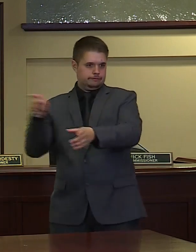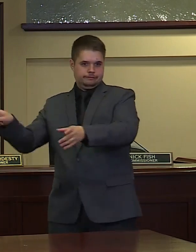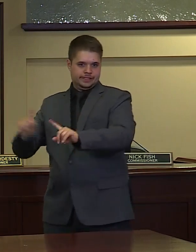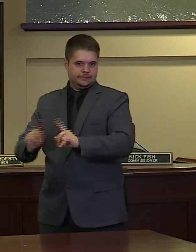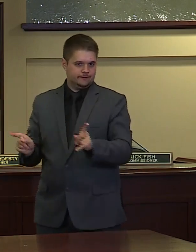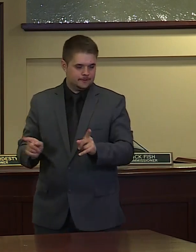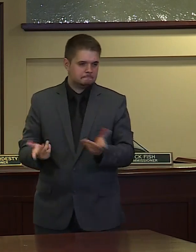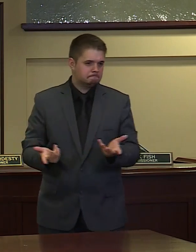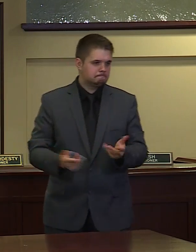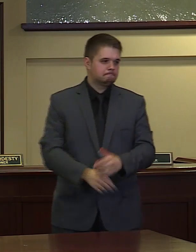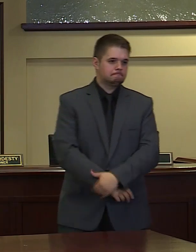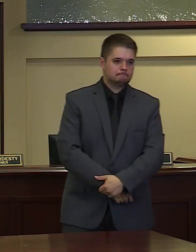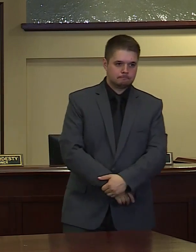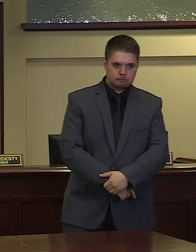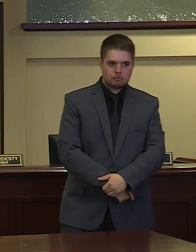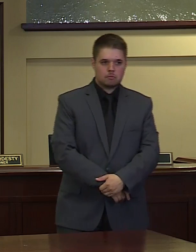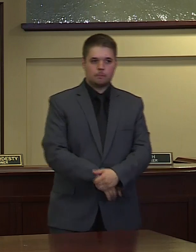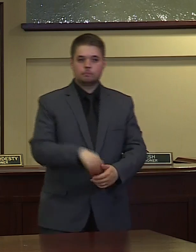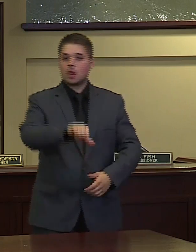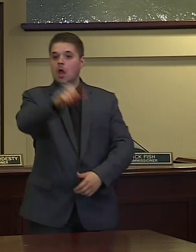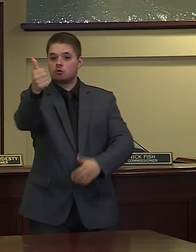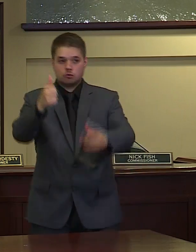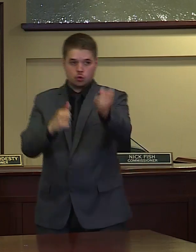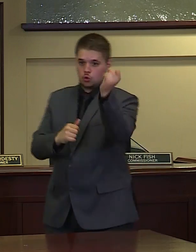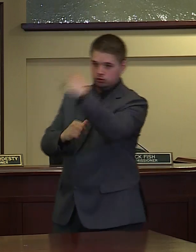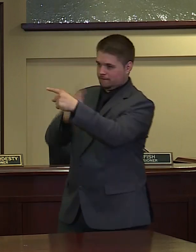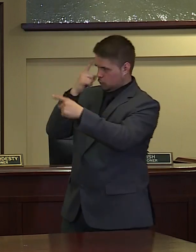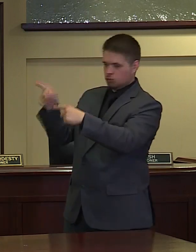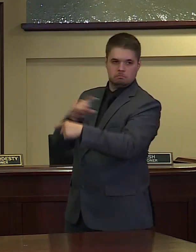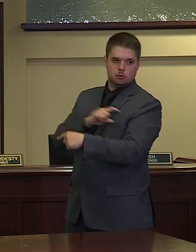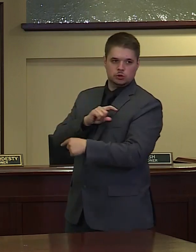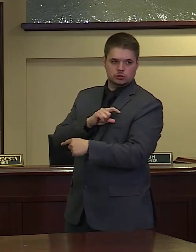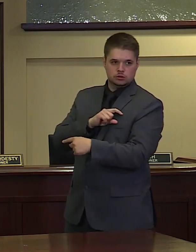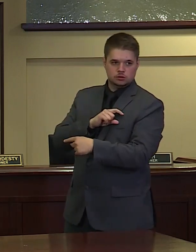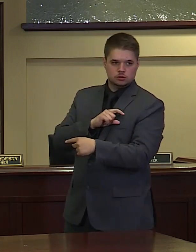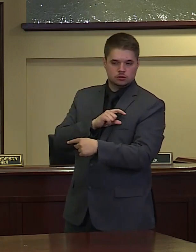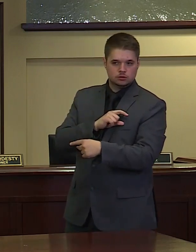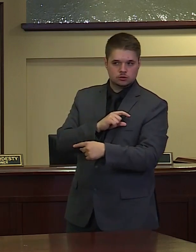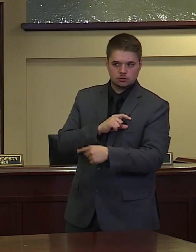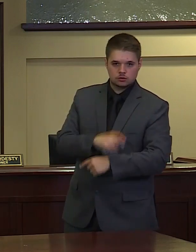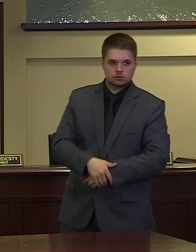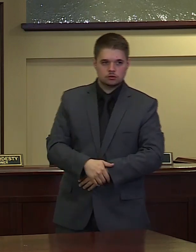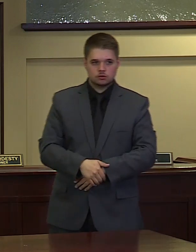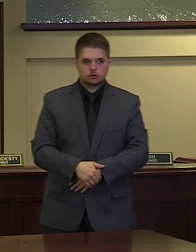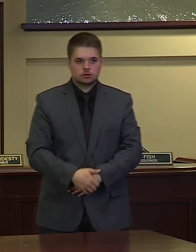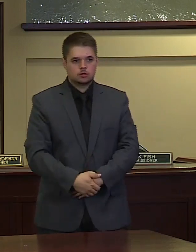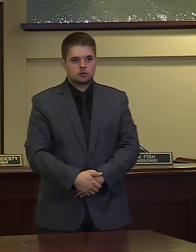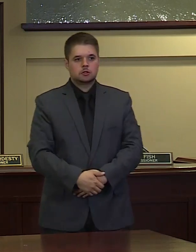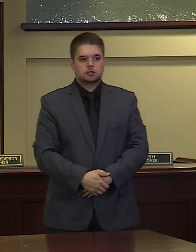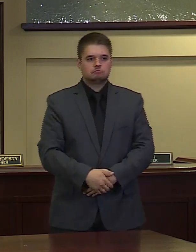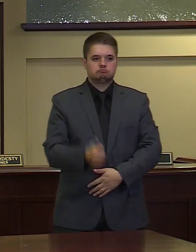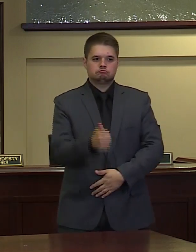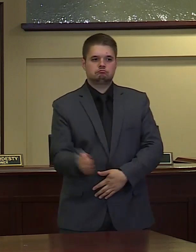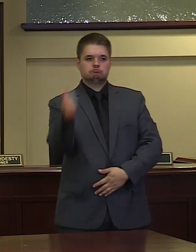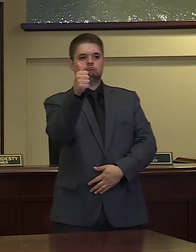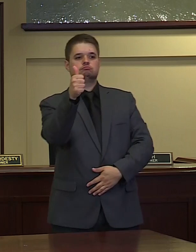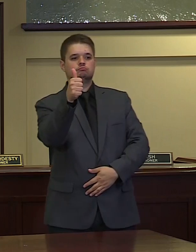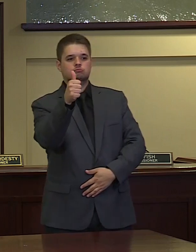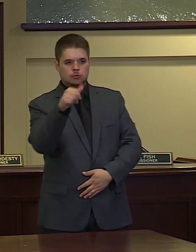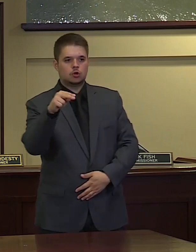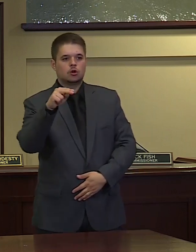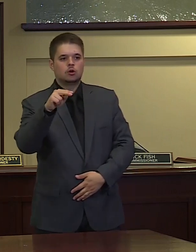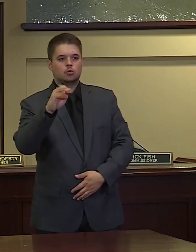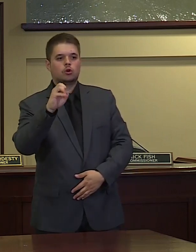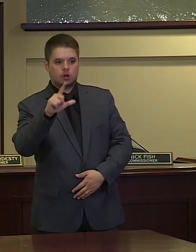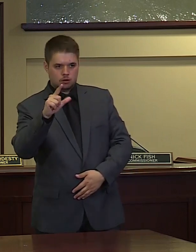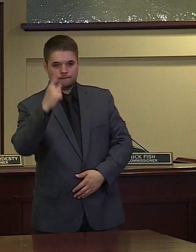Any other questions for Chief Resch while she's up there? Chief Noel yeah. Crombie, can you talk a little bit